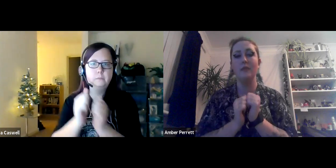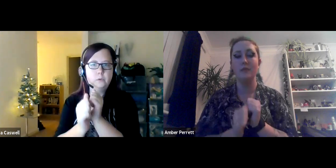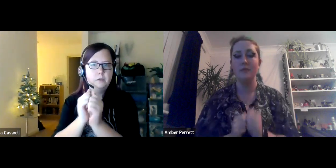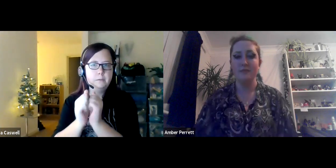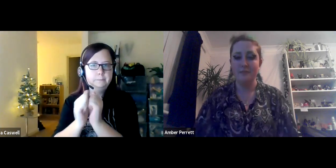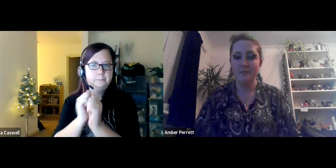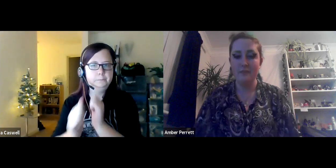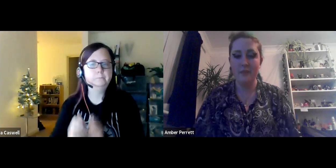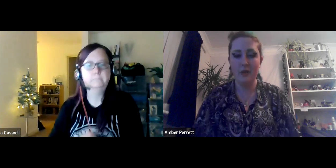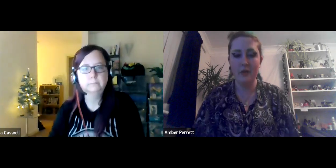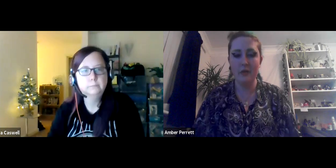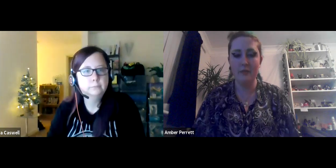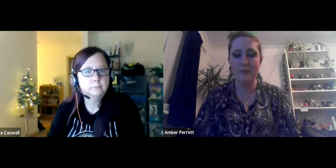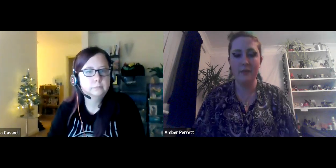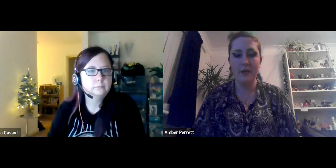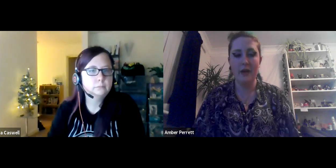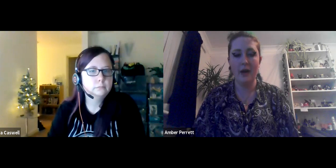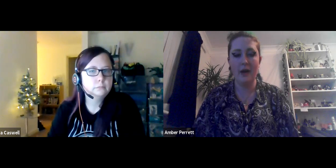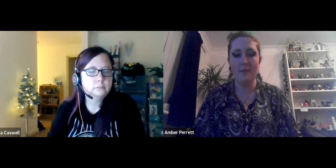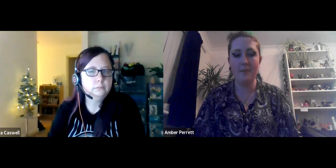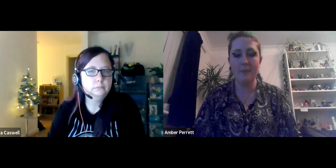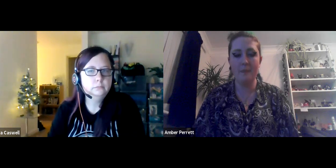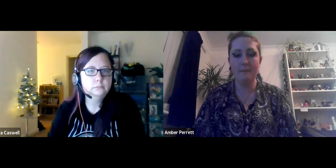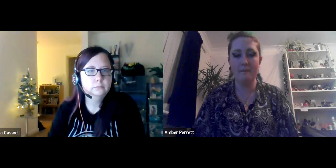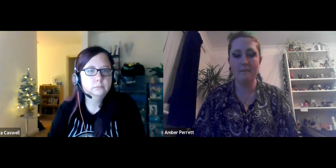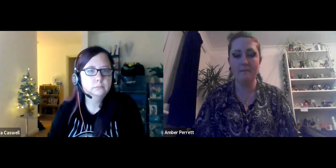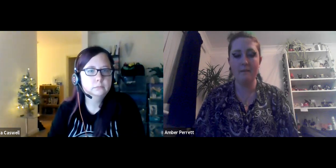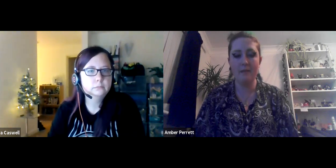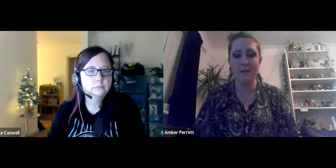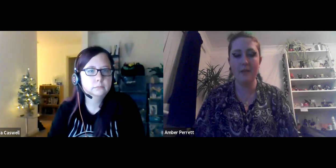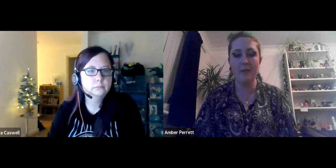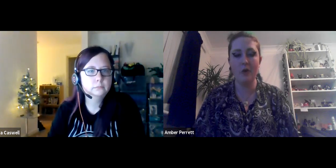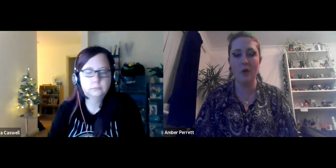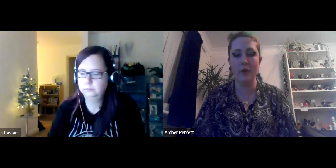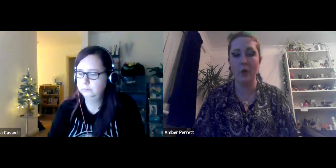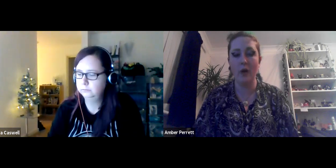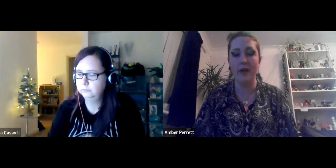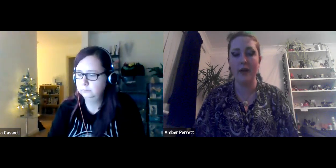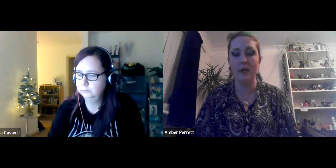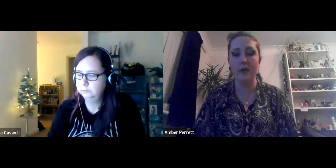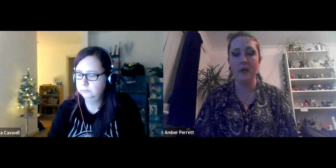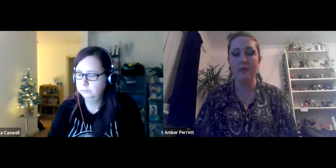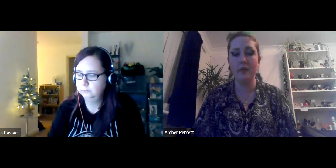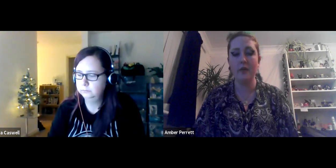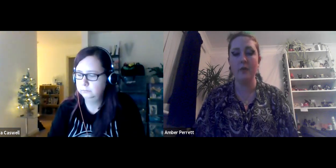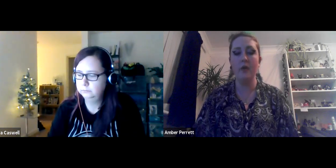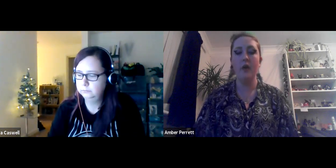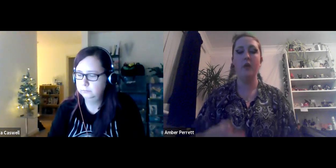brother. Cool. And then we've got not working. So you